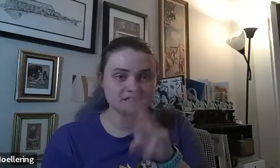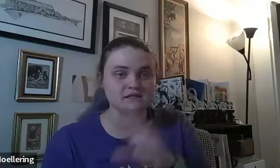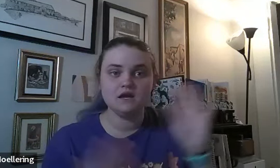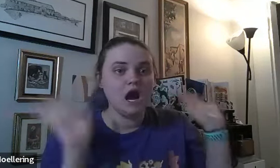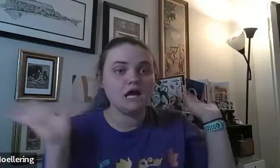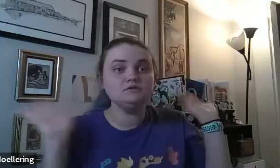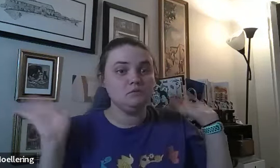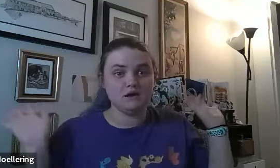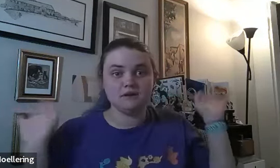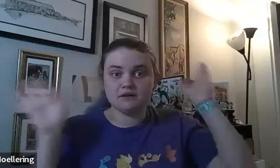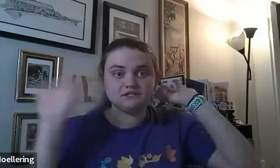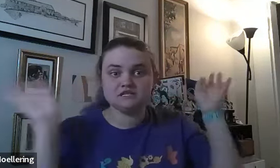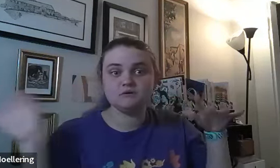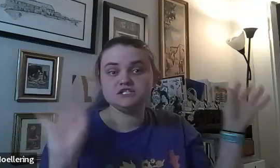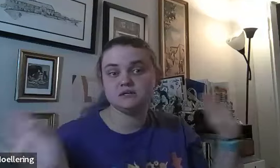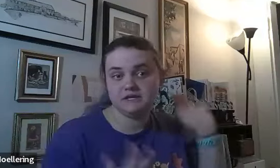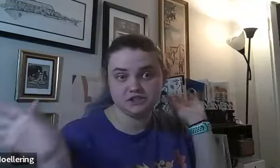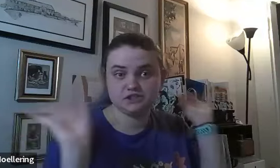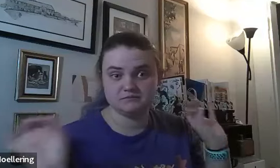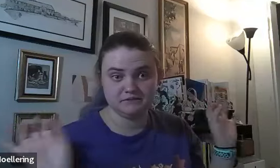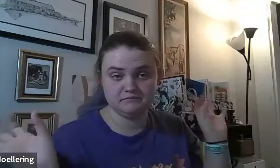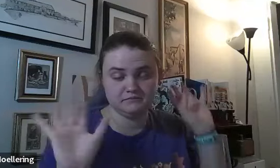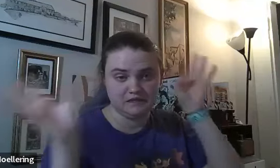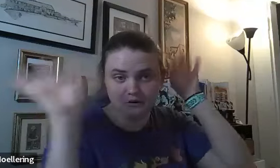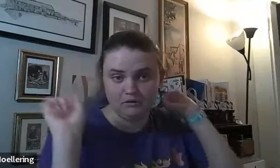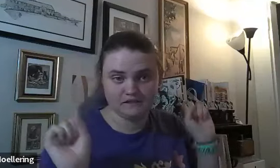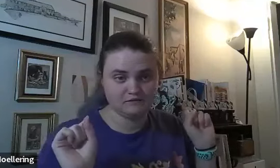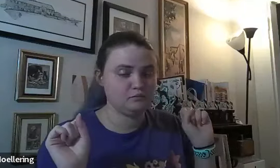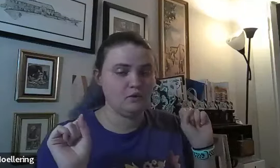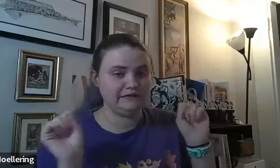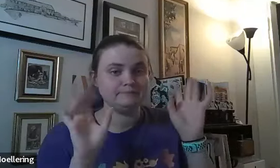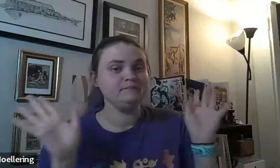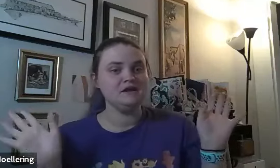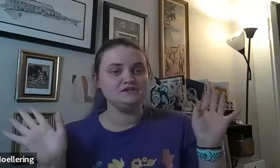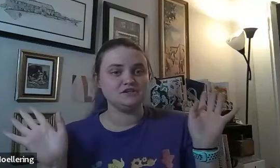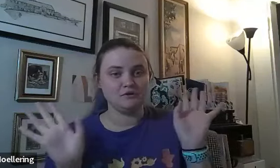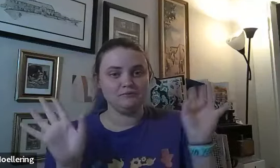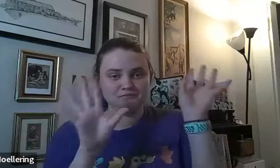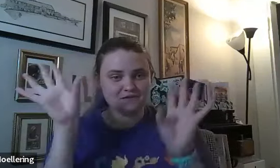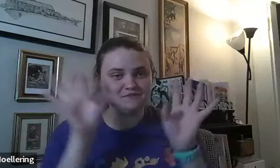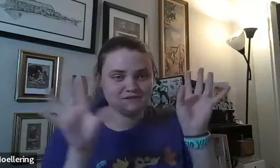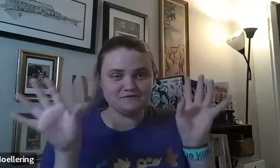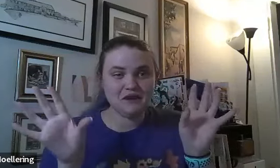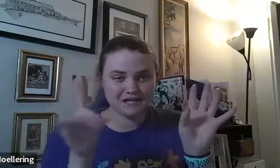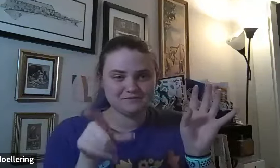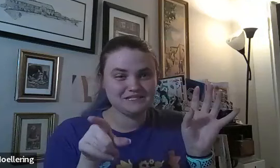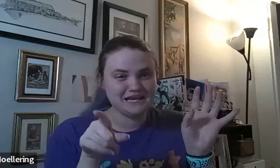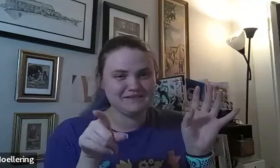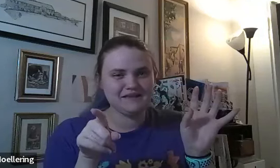26. I don't know why. My brain's just like, we're just going to pick and choose and be like all kinds of wonky. So sometimes if you catch me saying that, like I'll